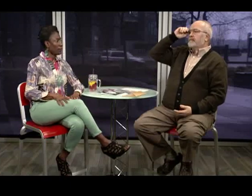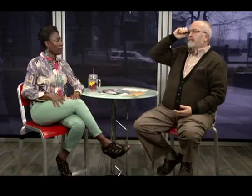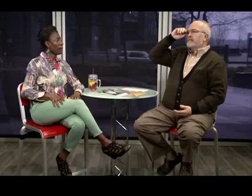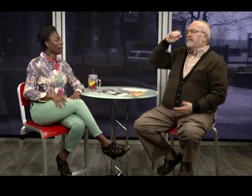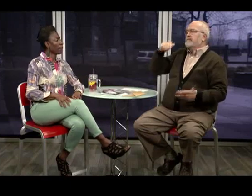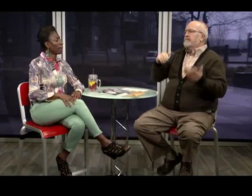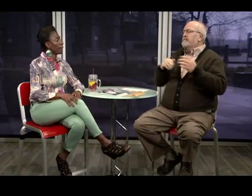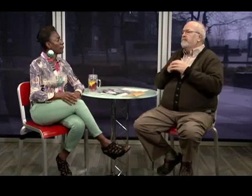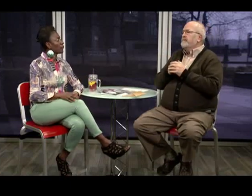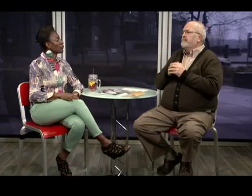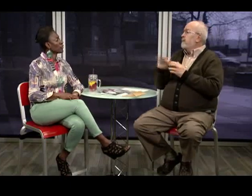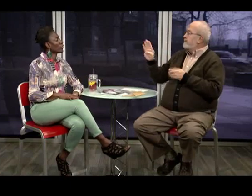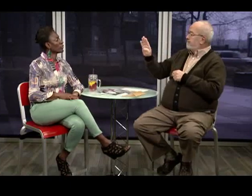going to go next?